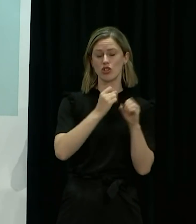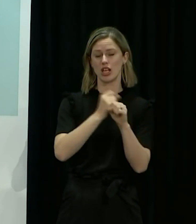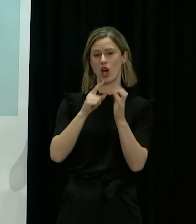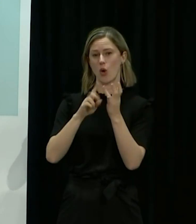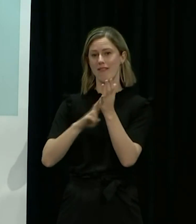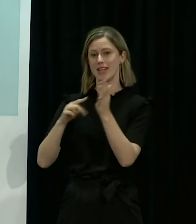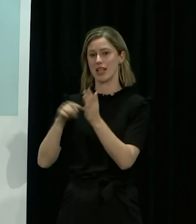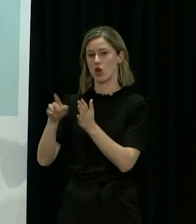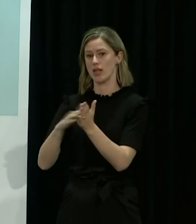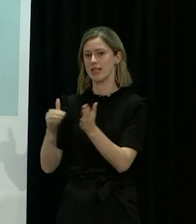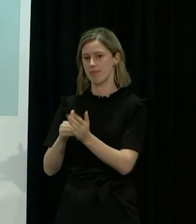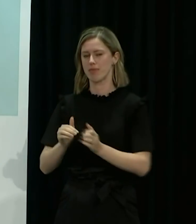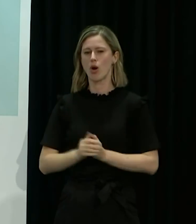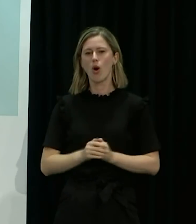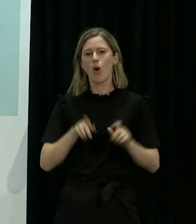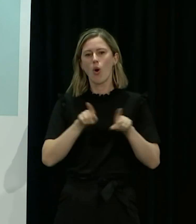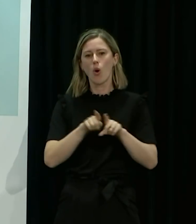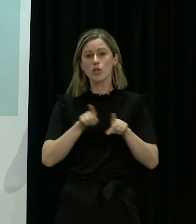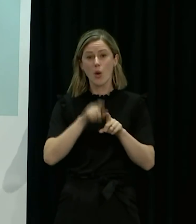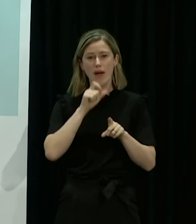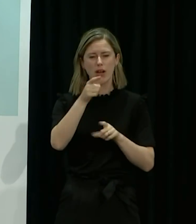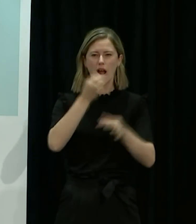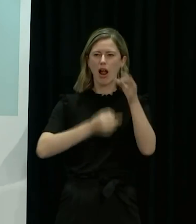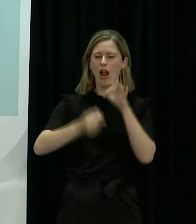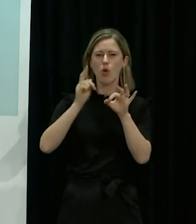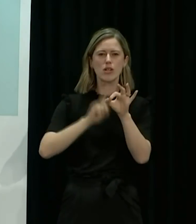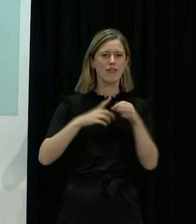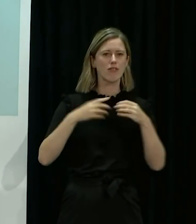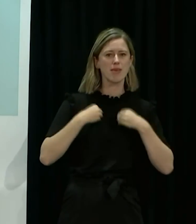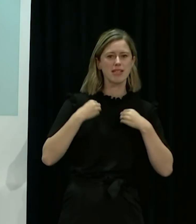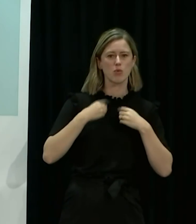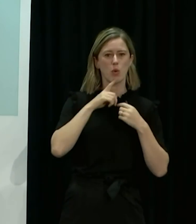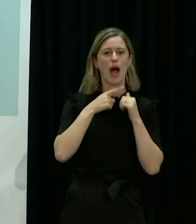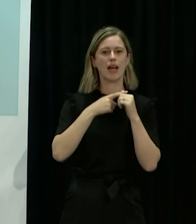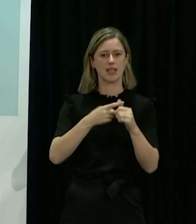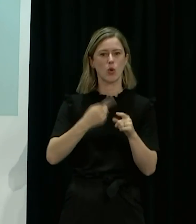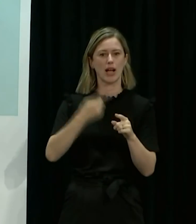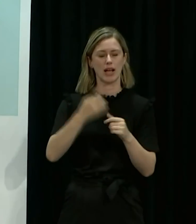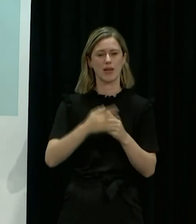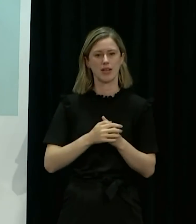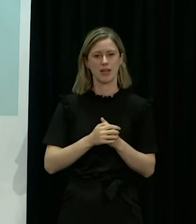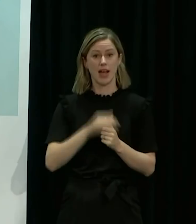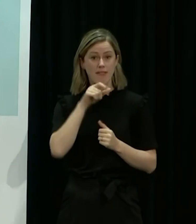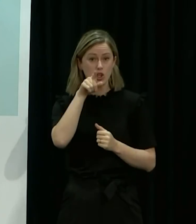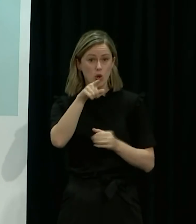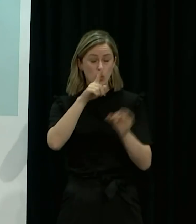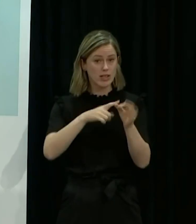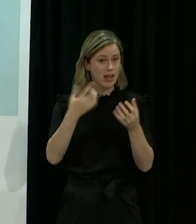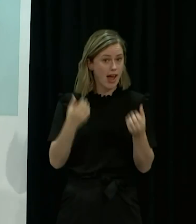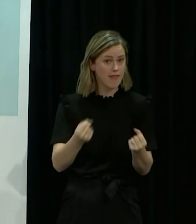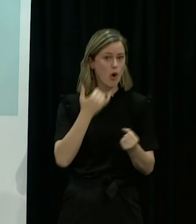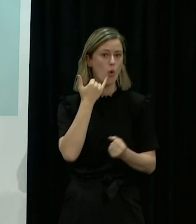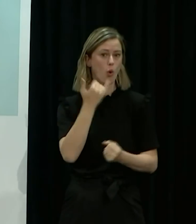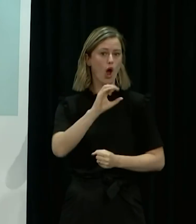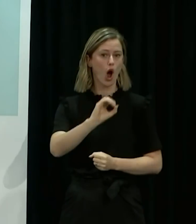business.govt.nz. We also want to make sure that we answer any question that business may have as quickly as we can. Please, if you have a question, do